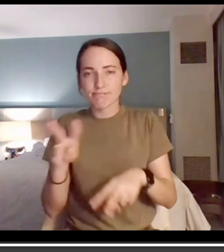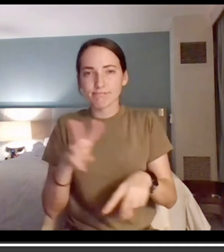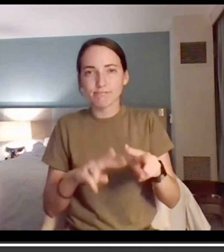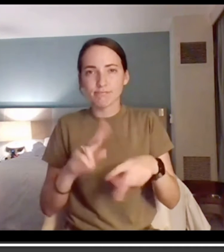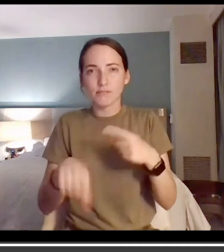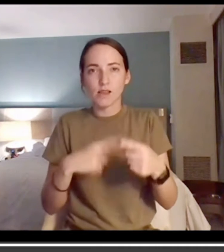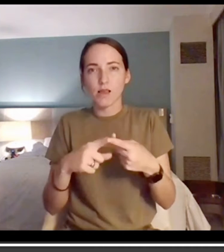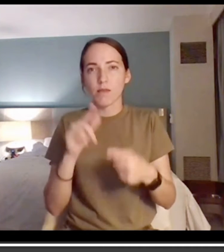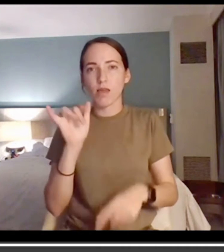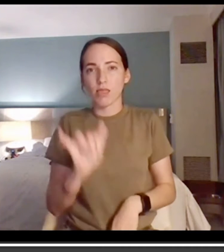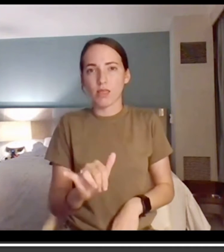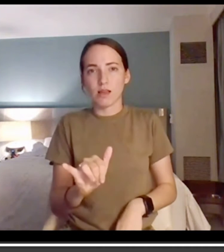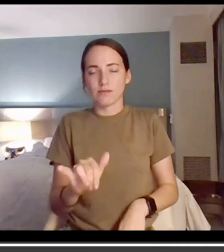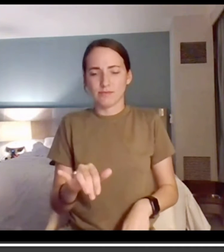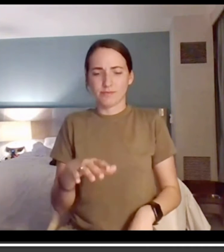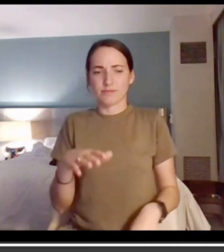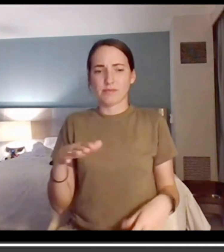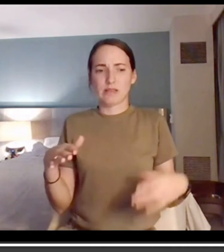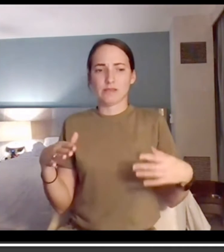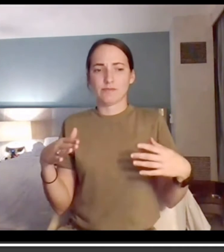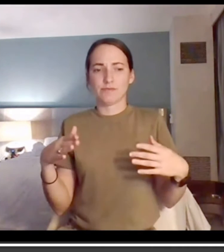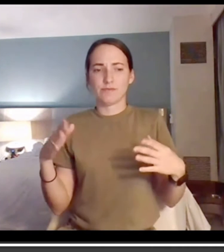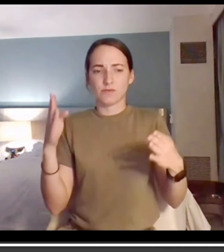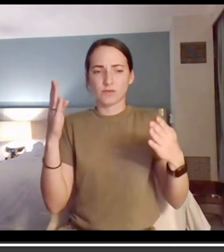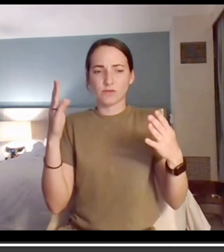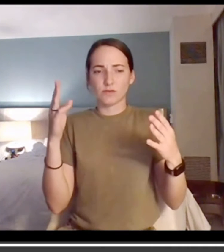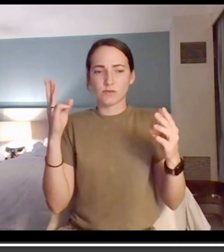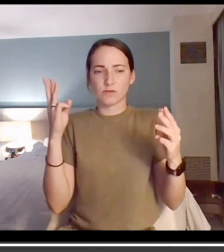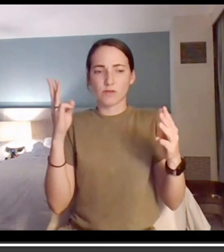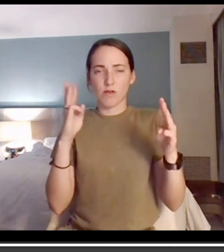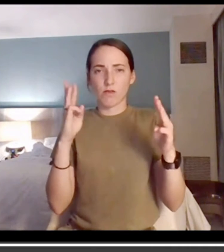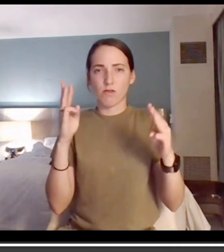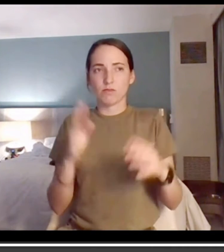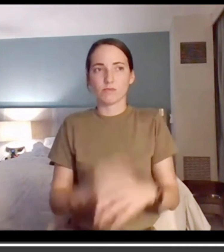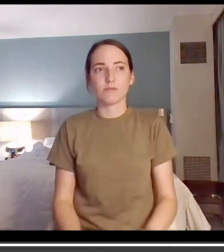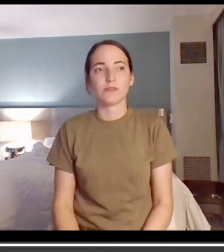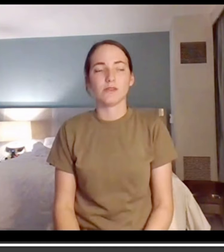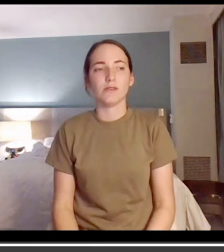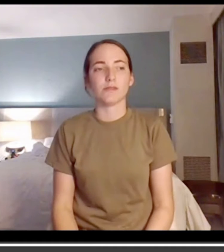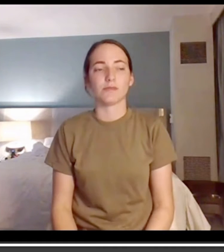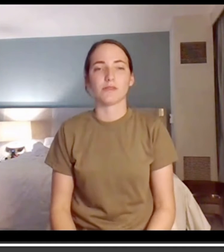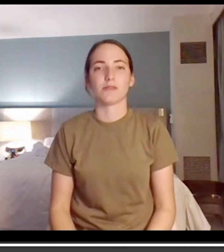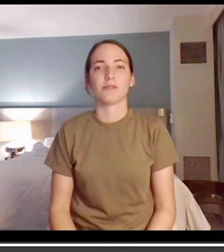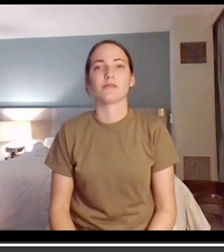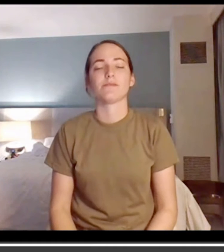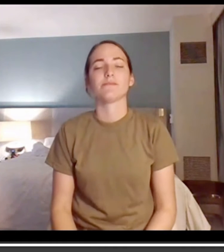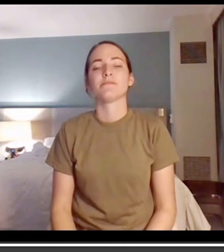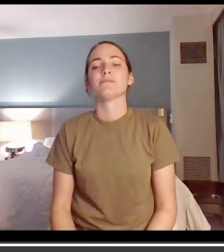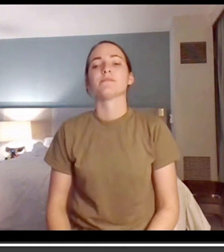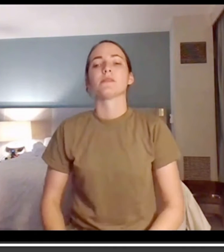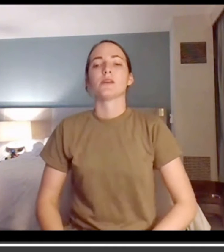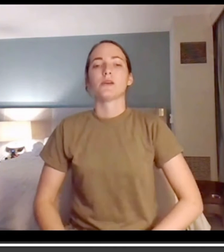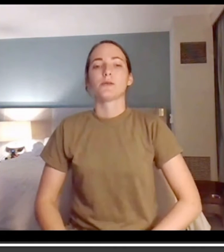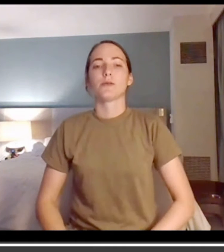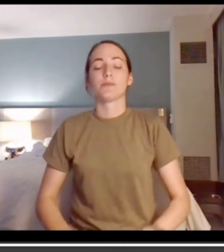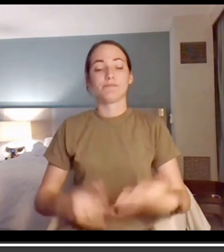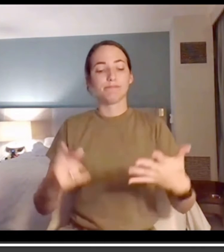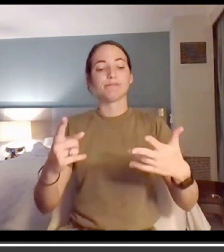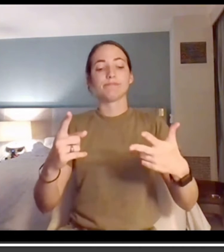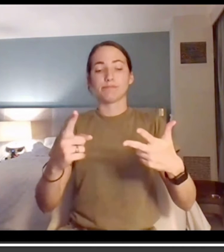schizophrenia, depression, anxiety, and so forth. So the more specific the diagnosis, I think the better. Number 3